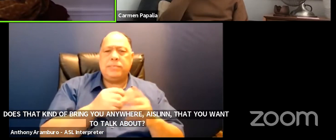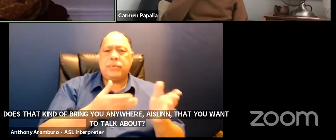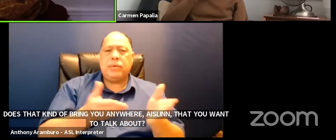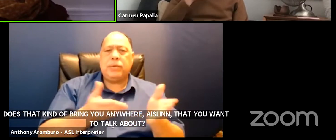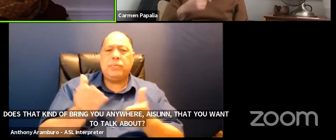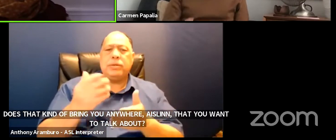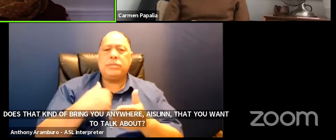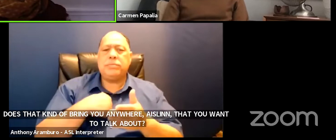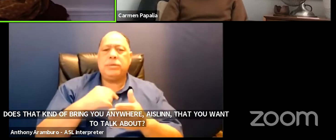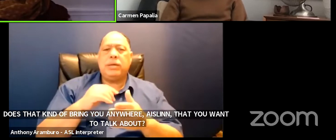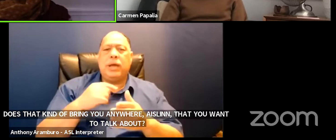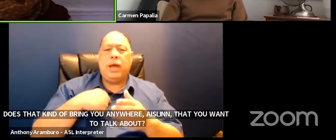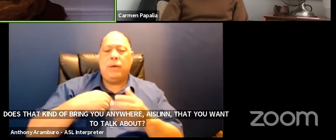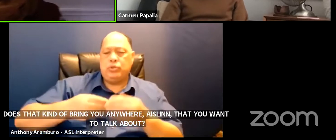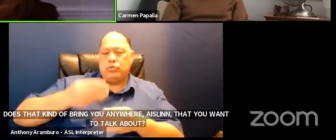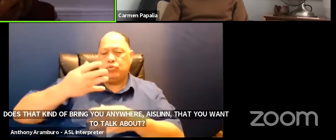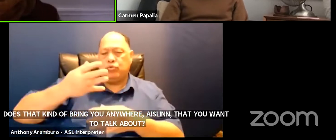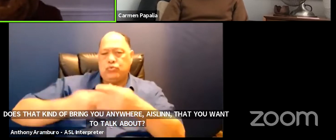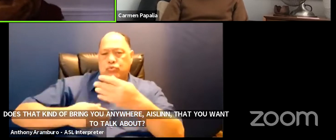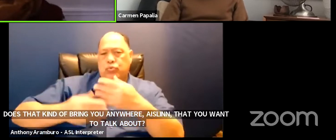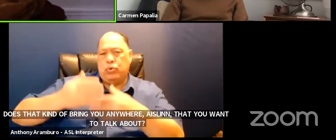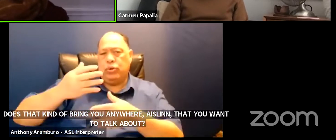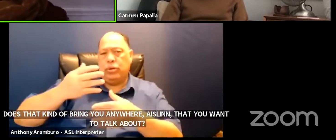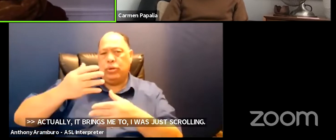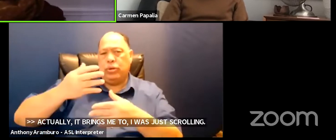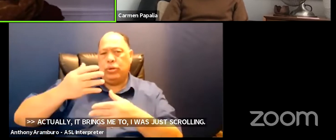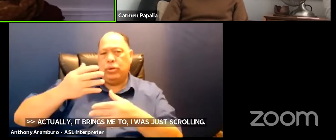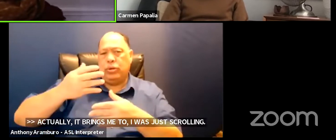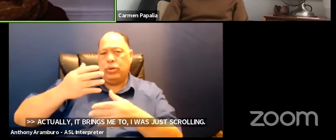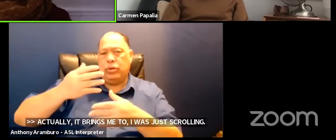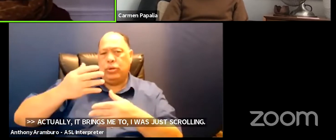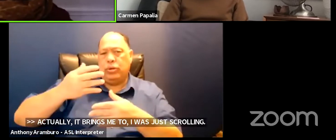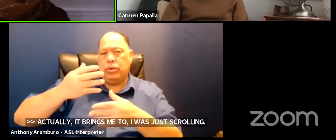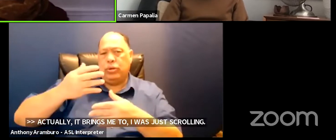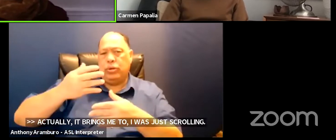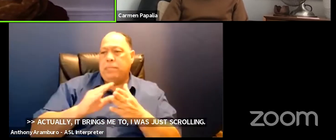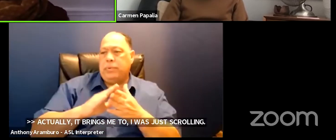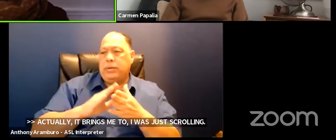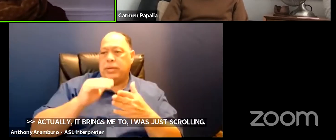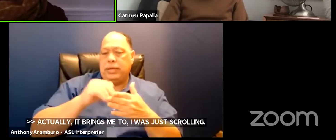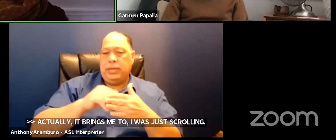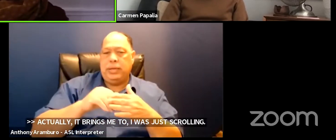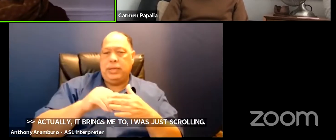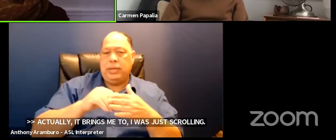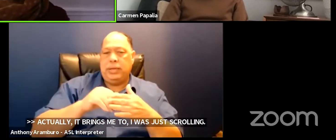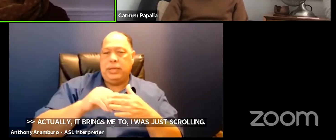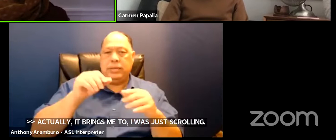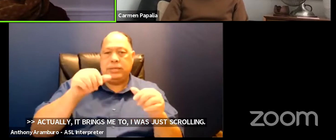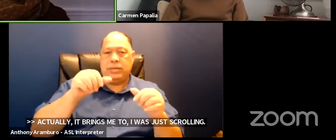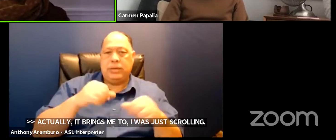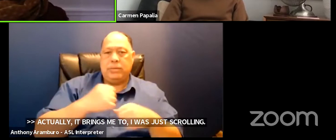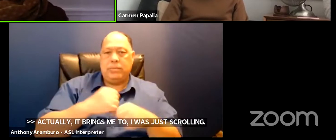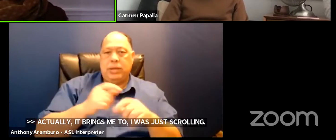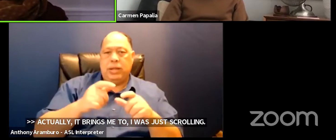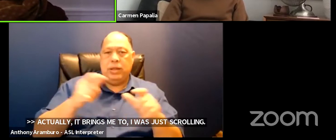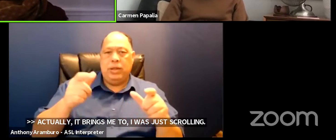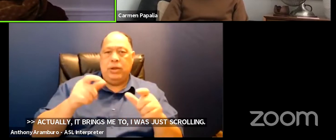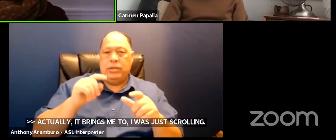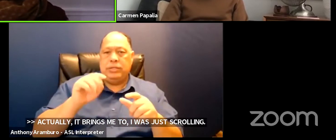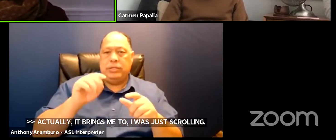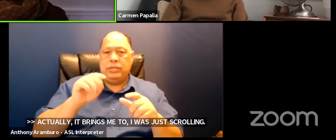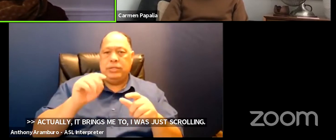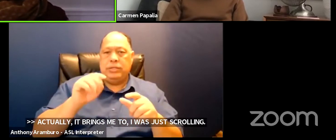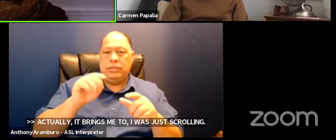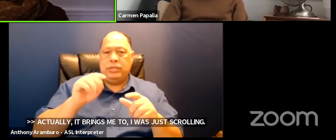just scrolling. I kind of pasted this in a document and made it large text for myself, and was kind of just scrolling as you were